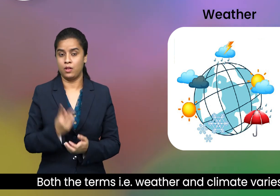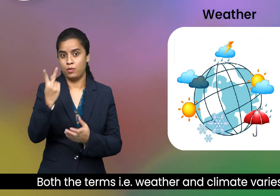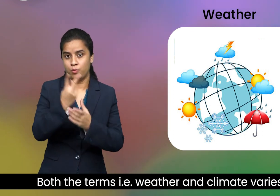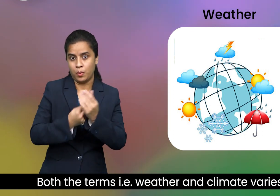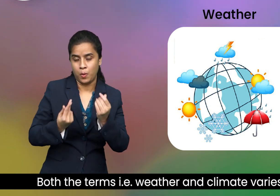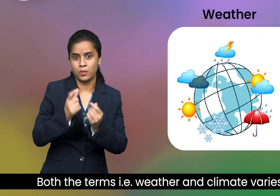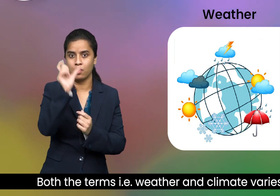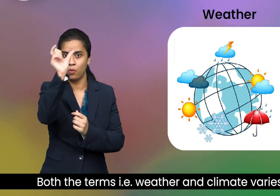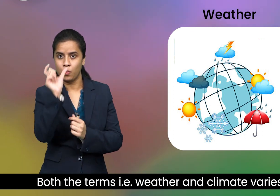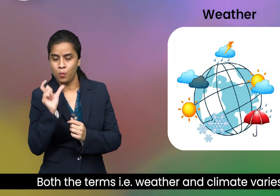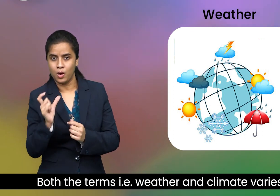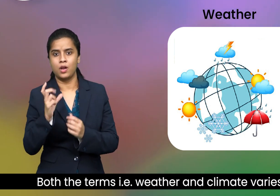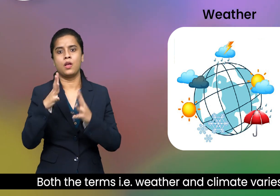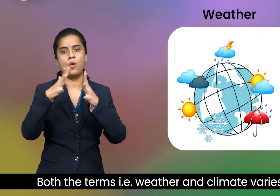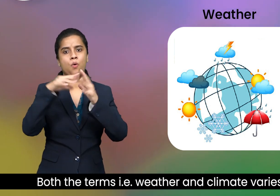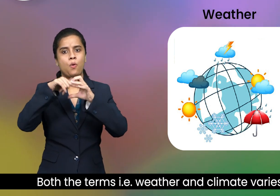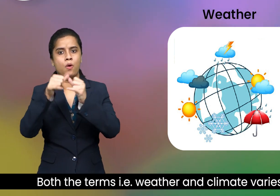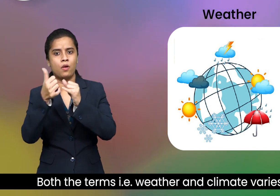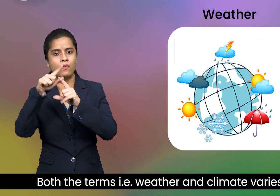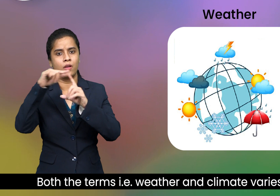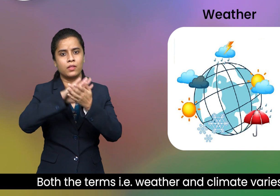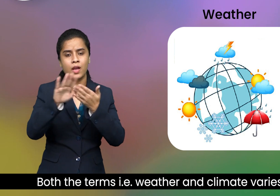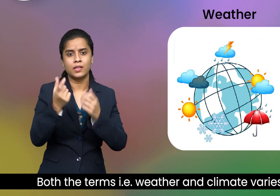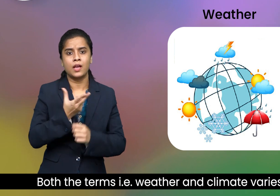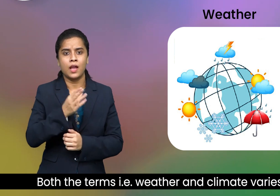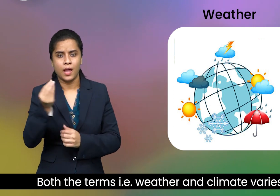Both the terms, that is, weather and